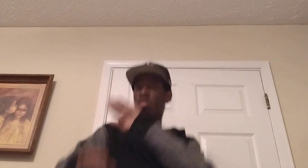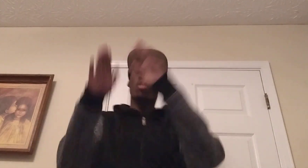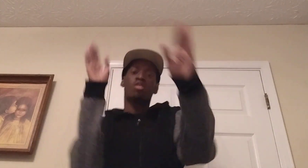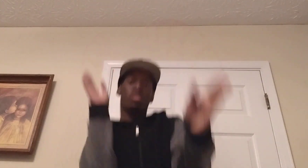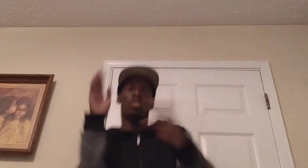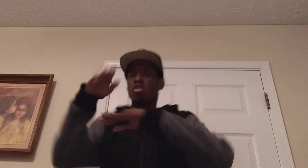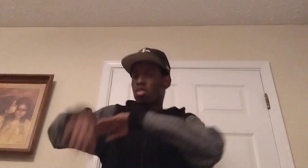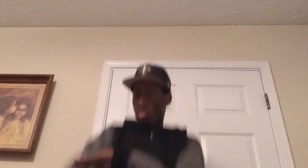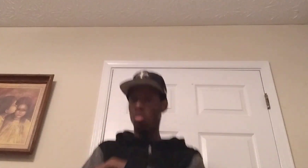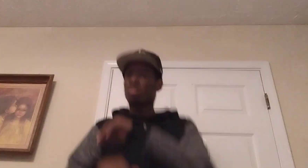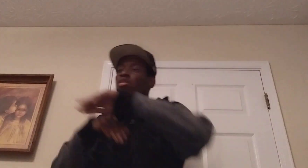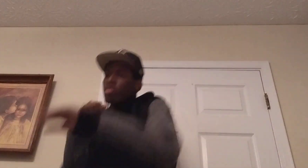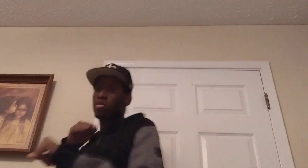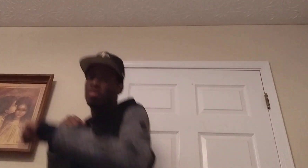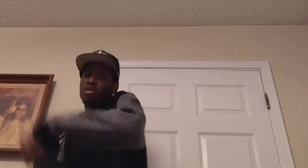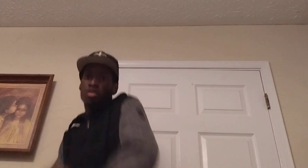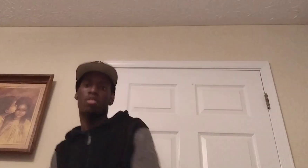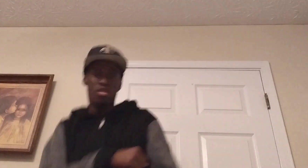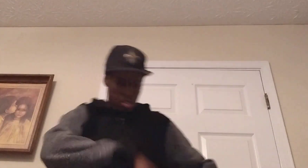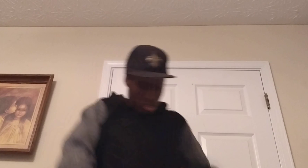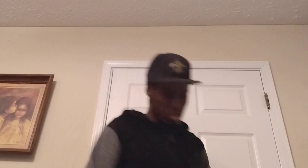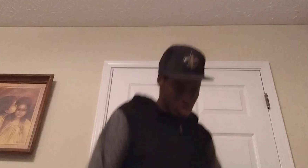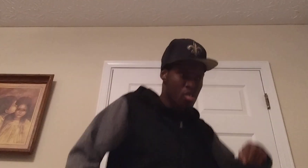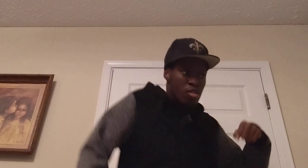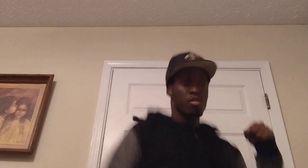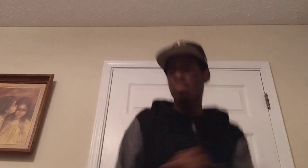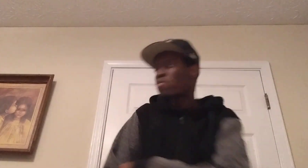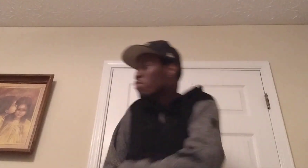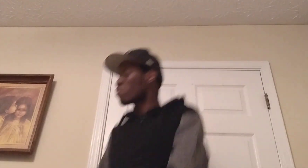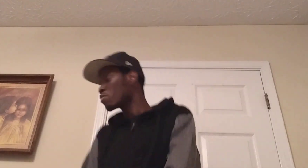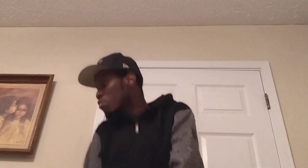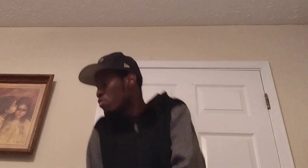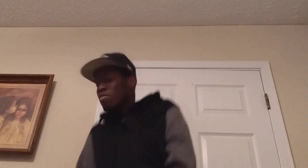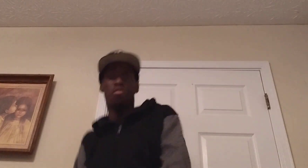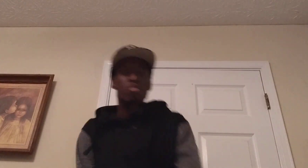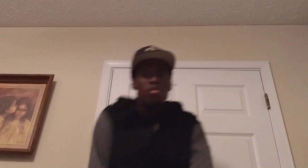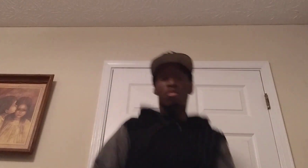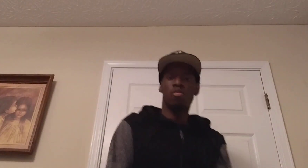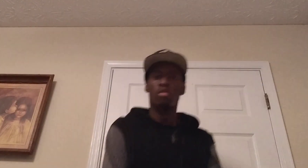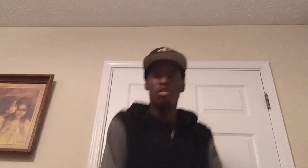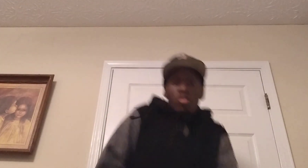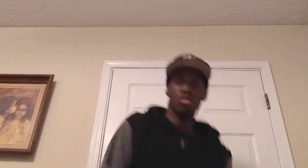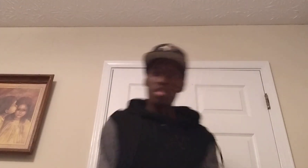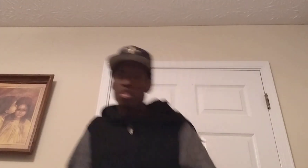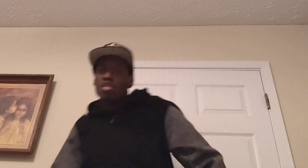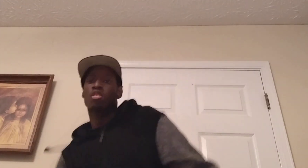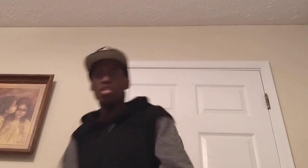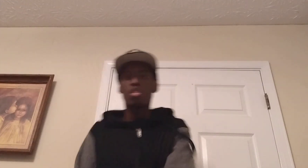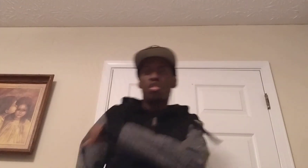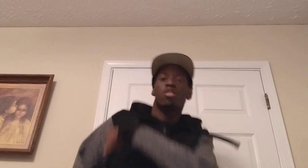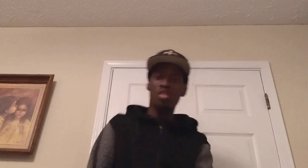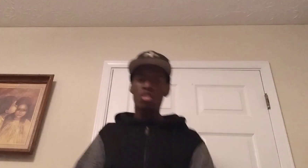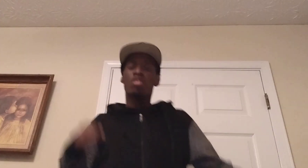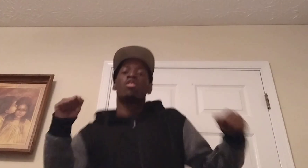You do well. So then we tried. Singing it slow now because you weren't used to how fast we